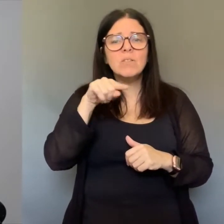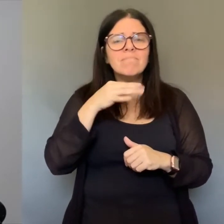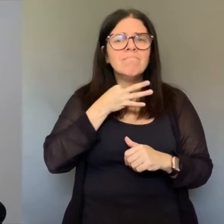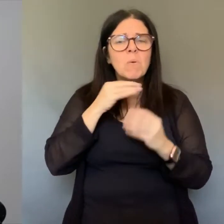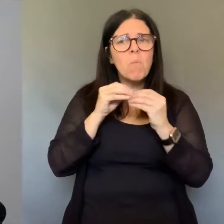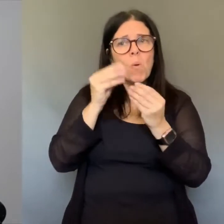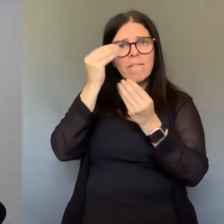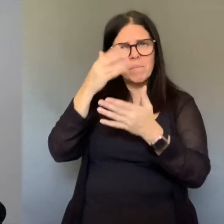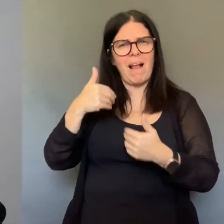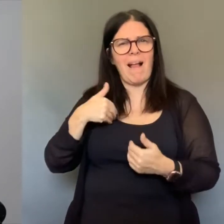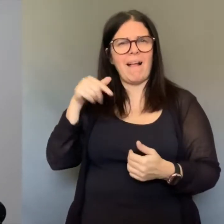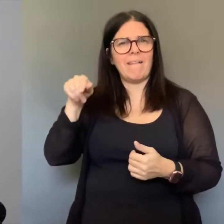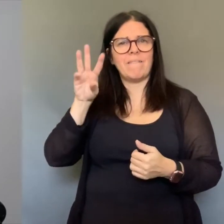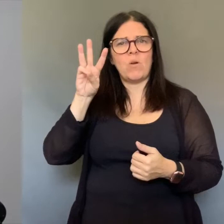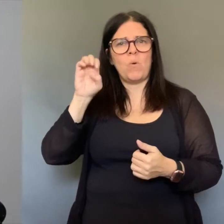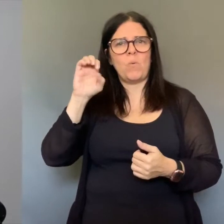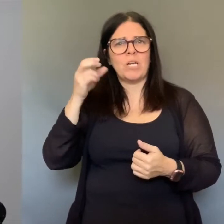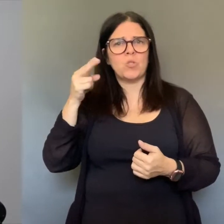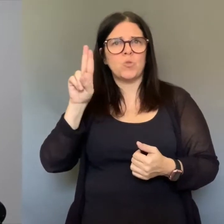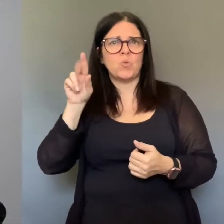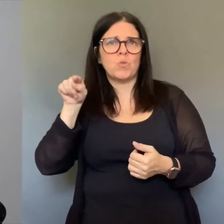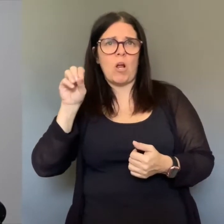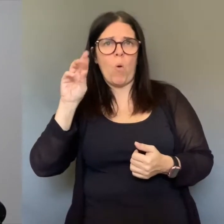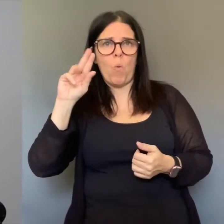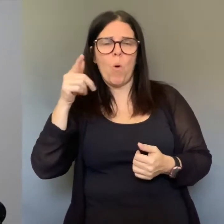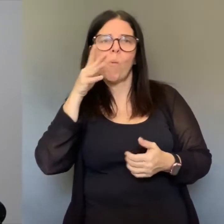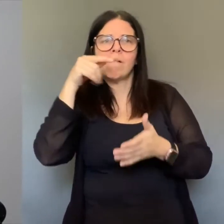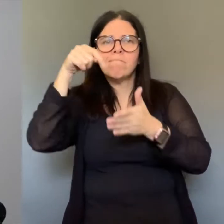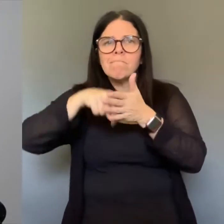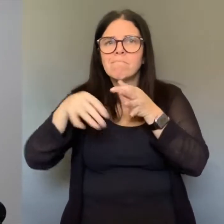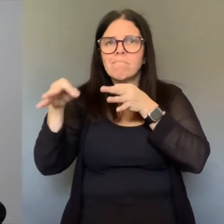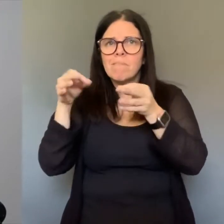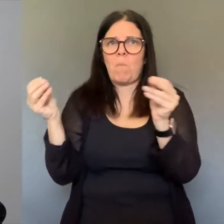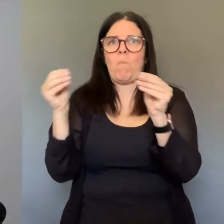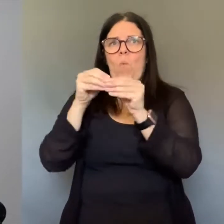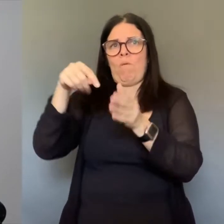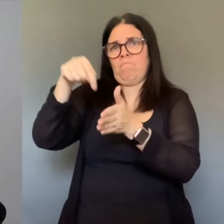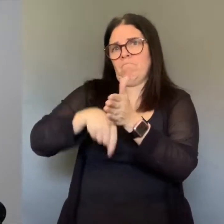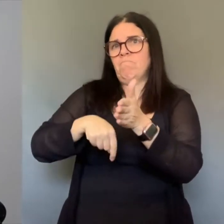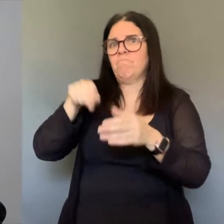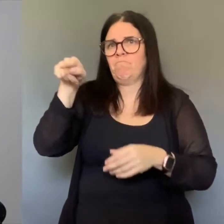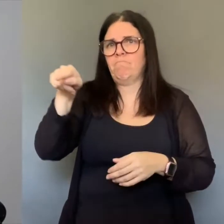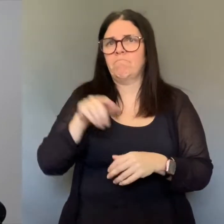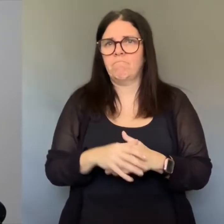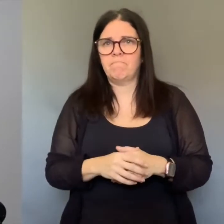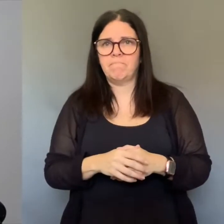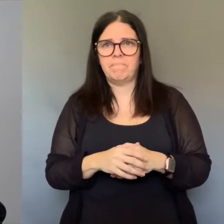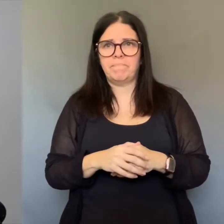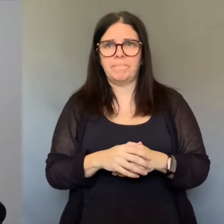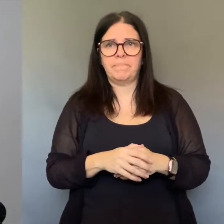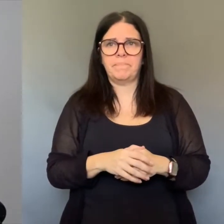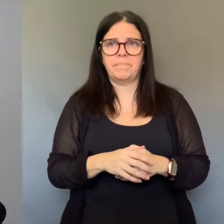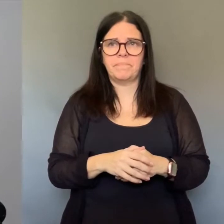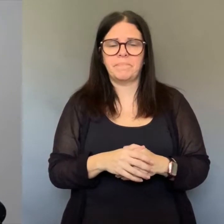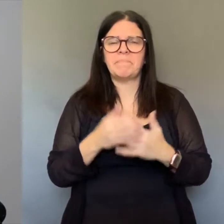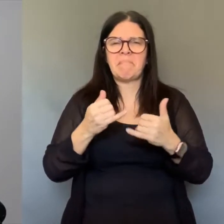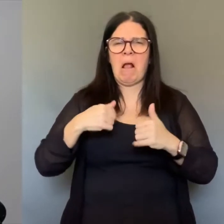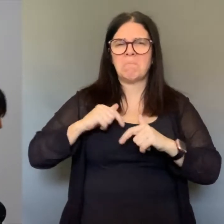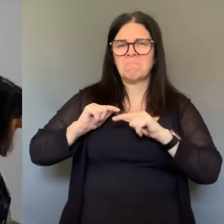I will now turn it over to Dr. Wajid Ahmed, our Medical Officer of Health, for further updates regarding COVID-19.